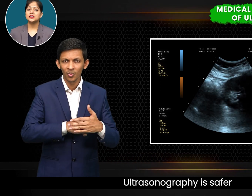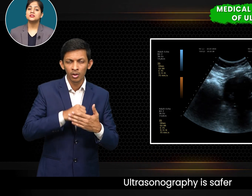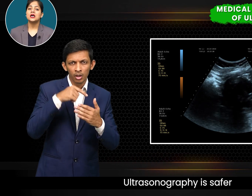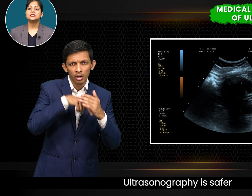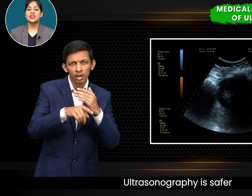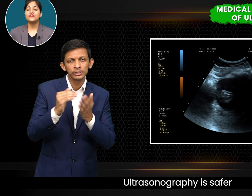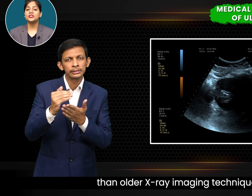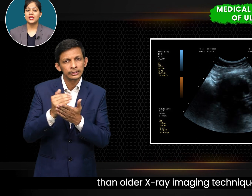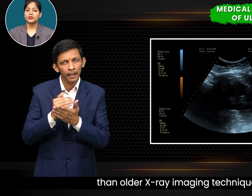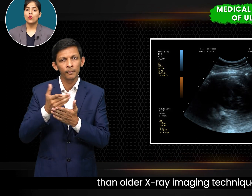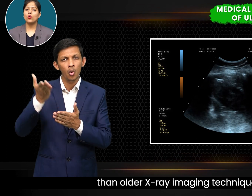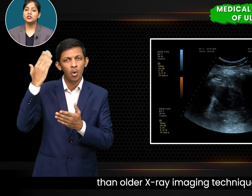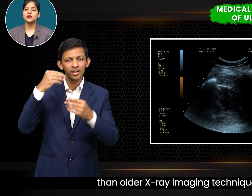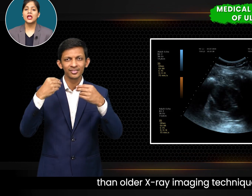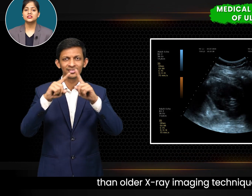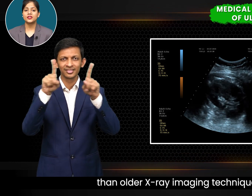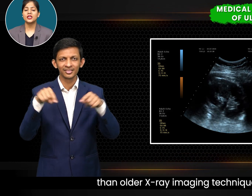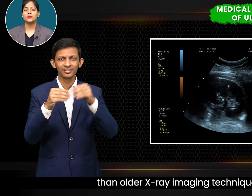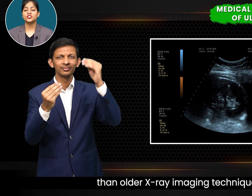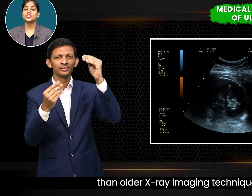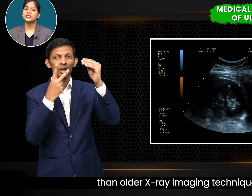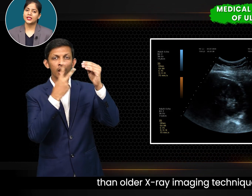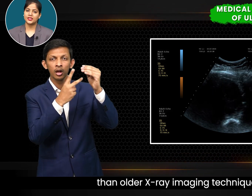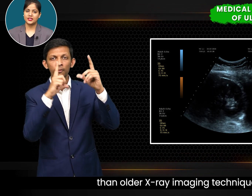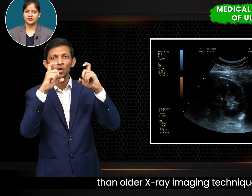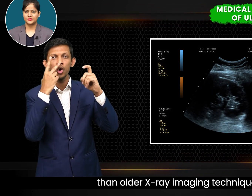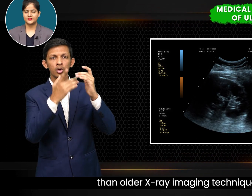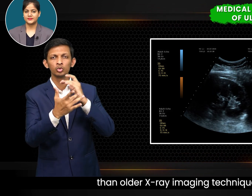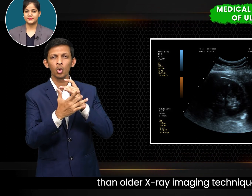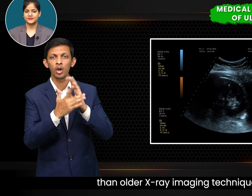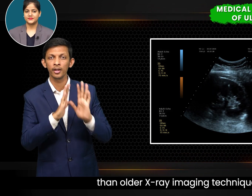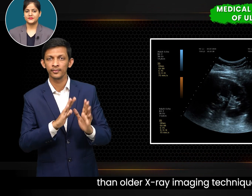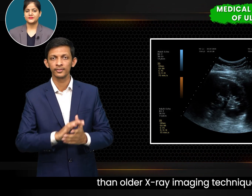Ultrasonography is safer than older X-ray imaging technique.